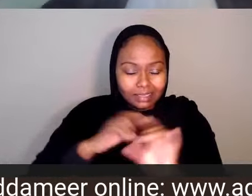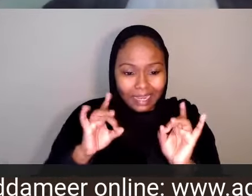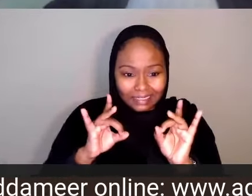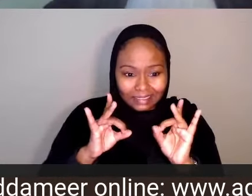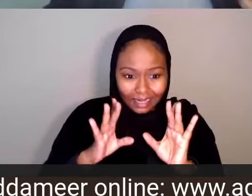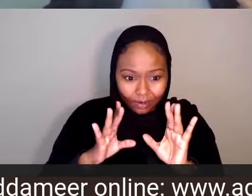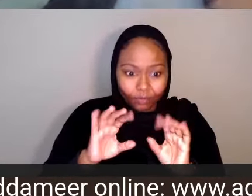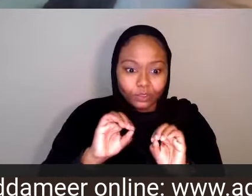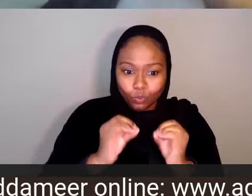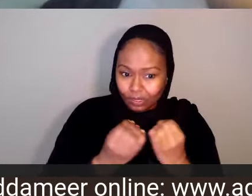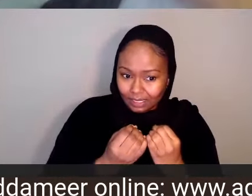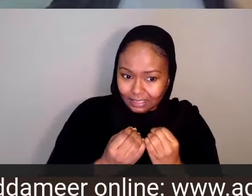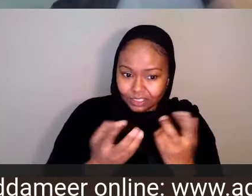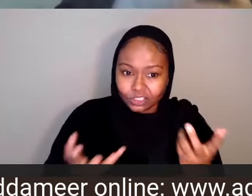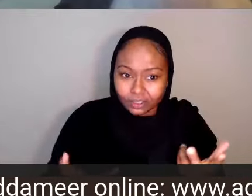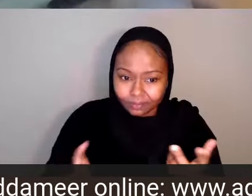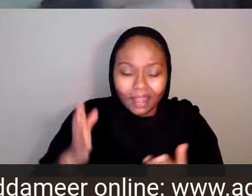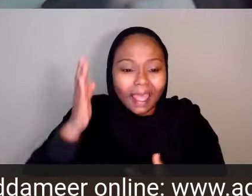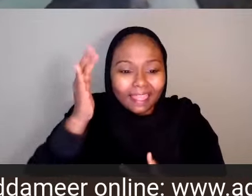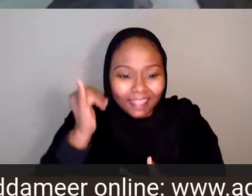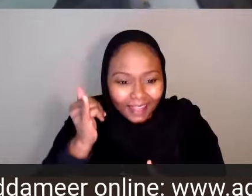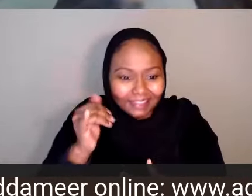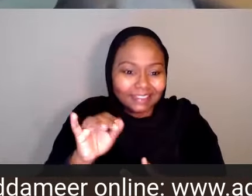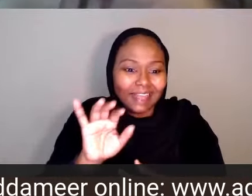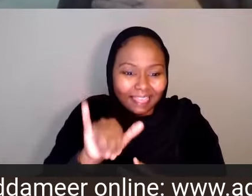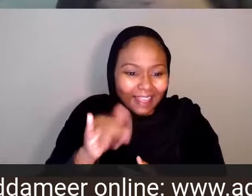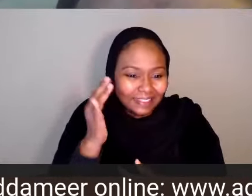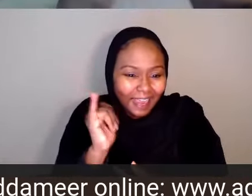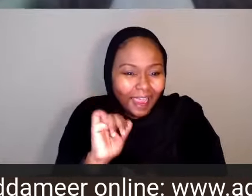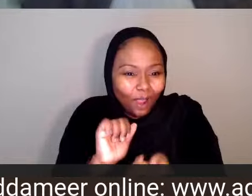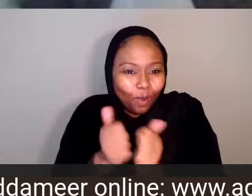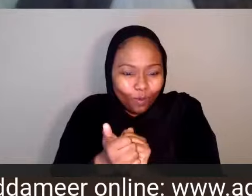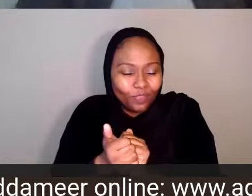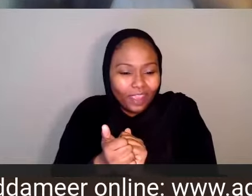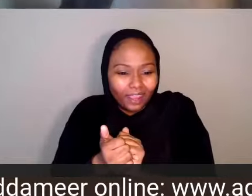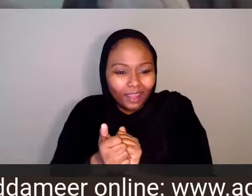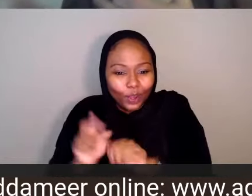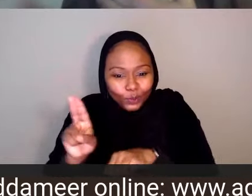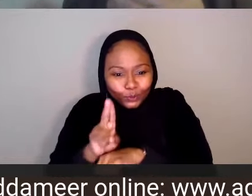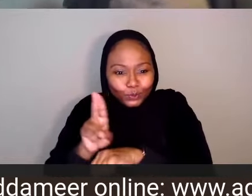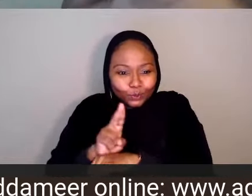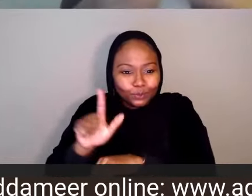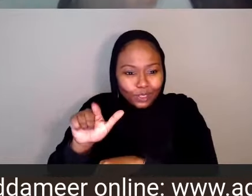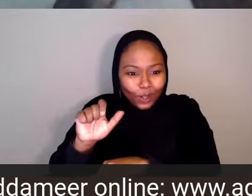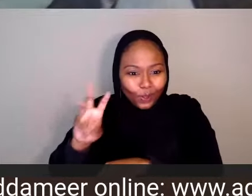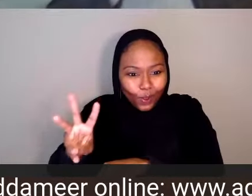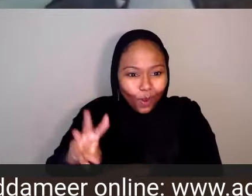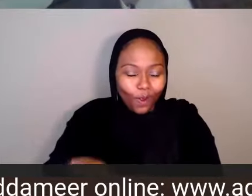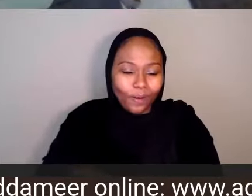way how you weaponize law and secret information and